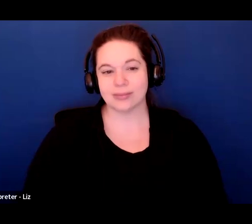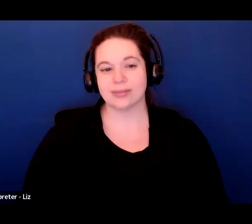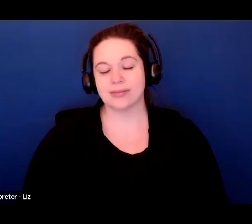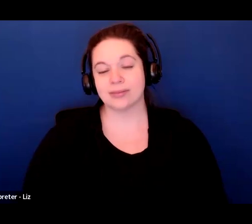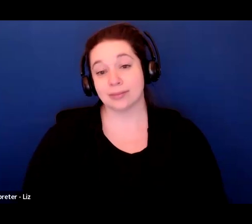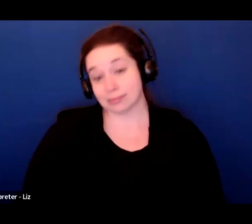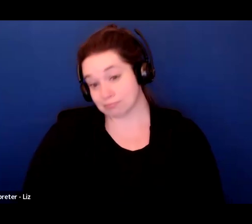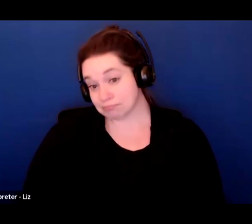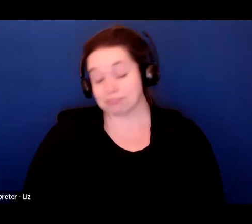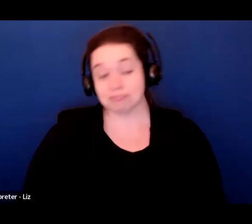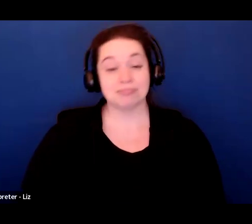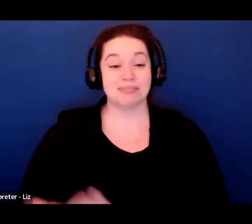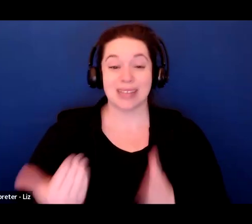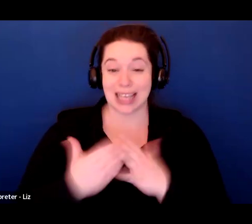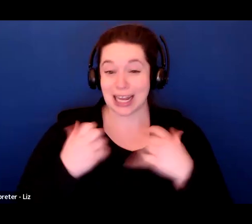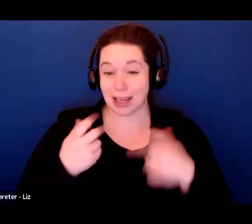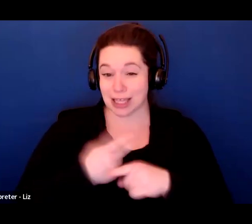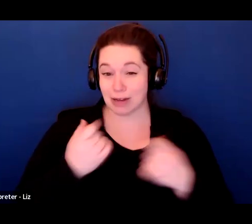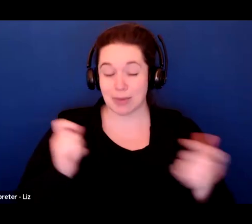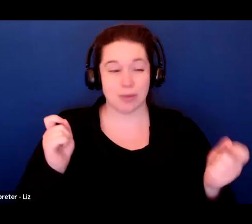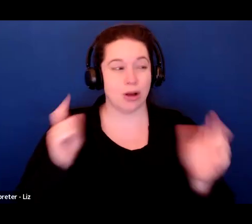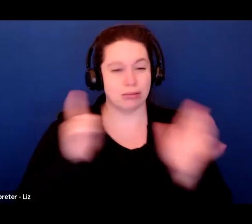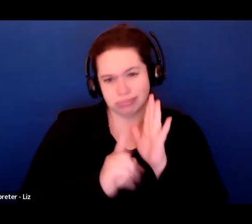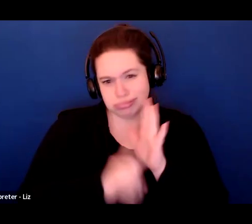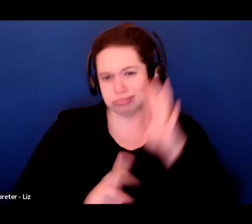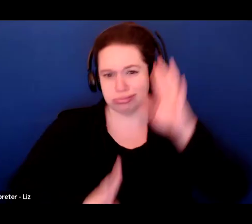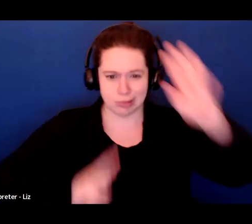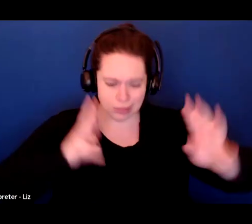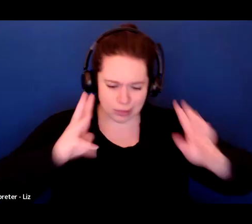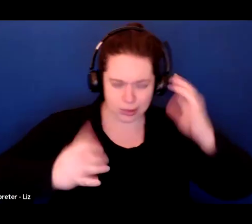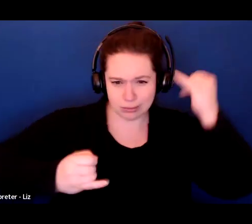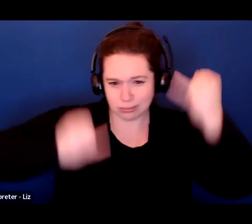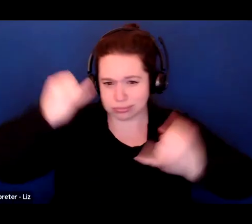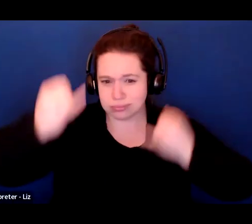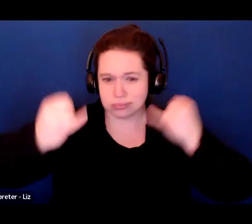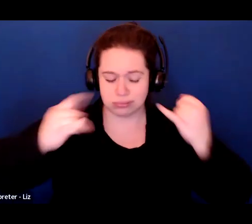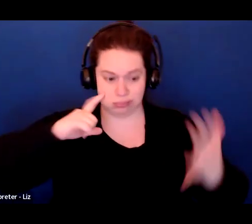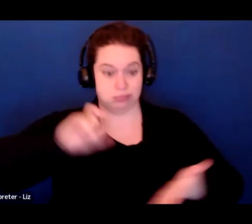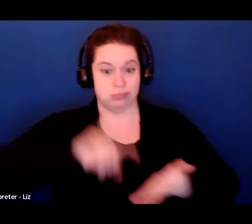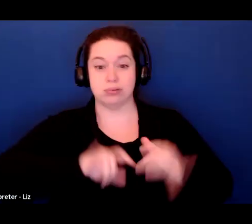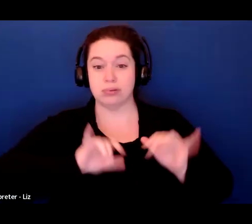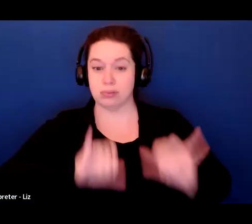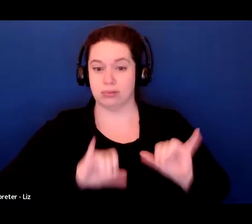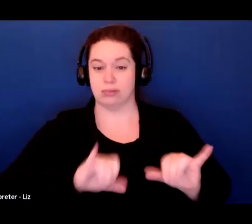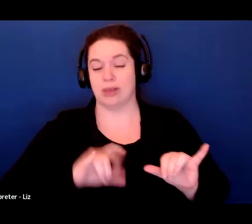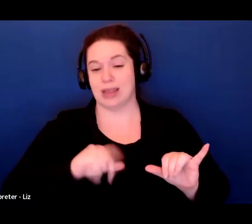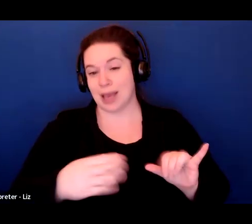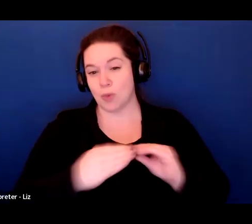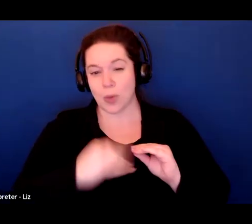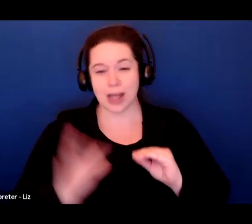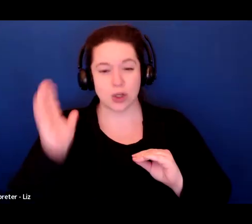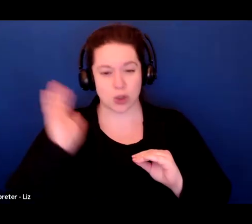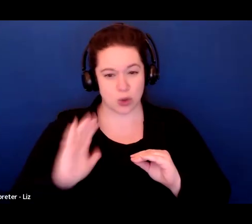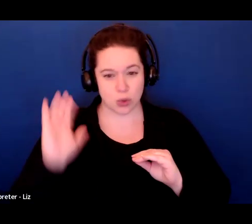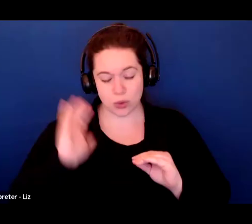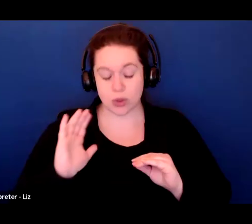renaissance period that we're having in healthcare, and people recognize it a lot more than they used to even in the hospital, even healthcare professionals.